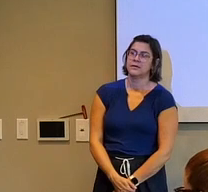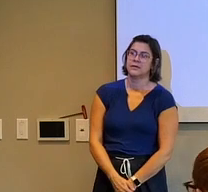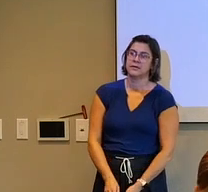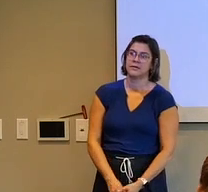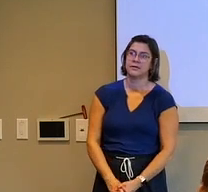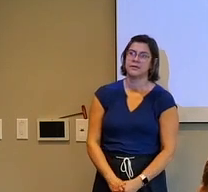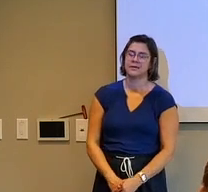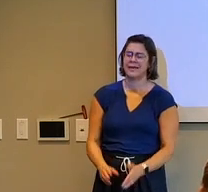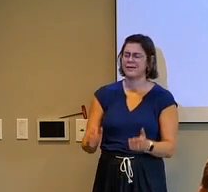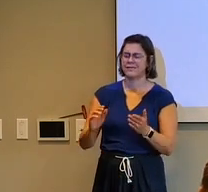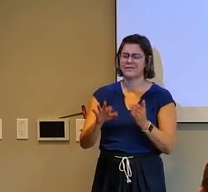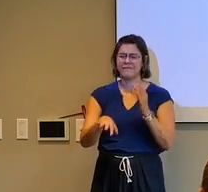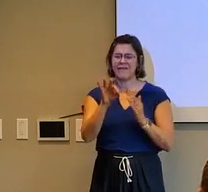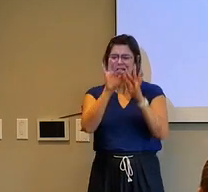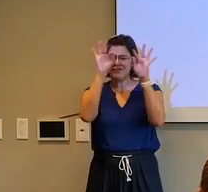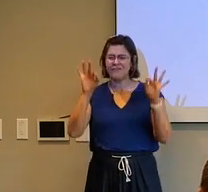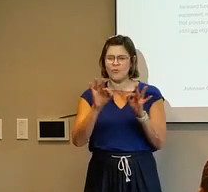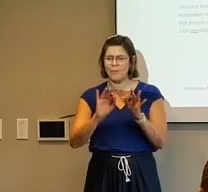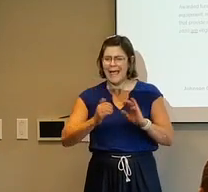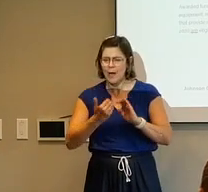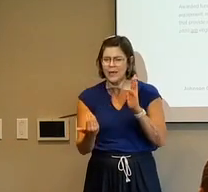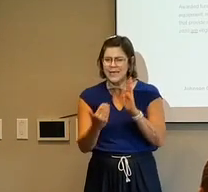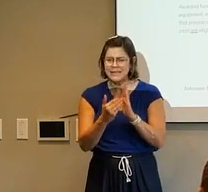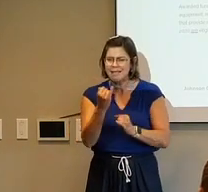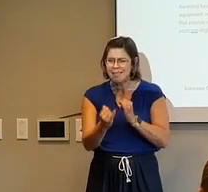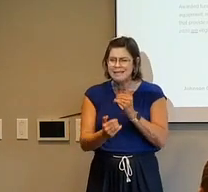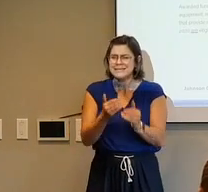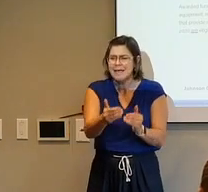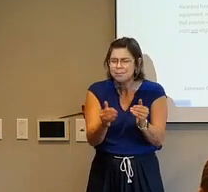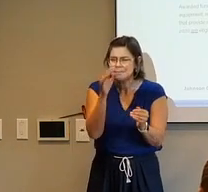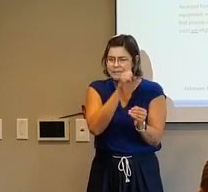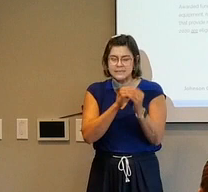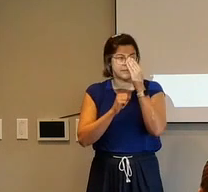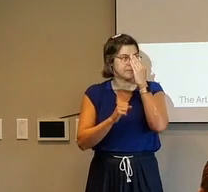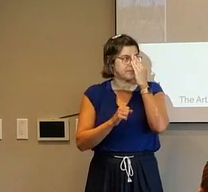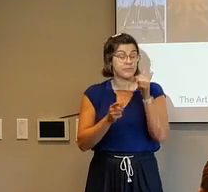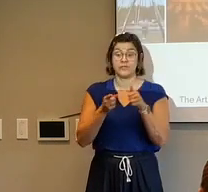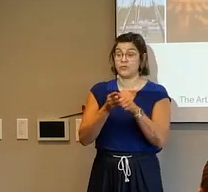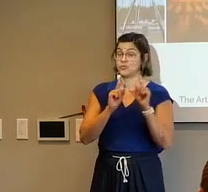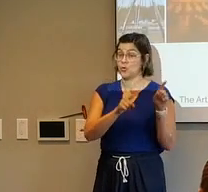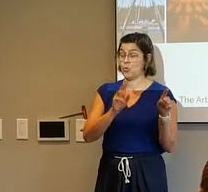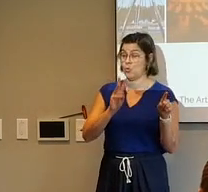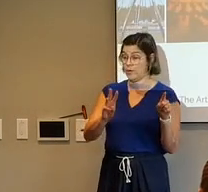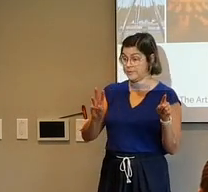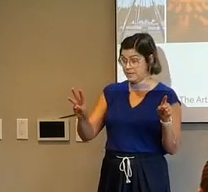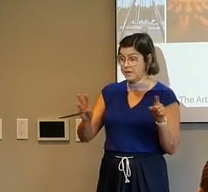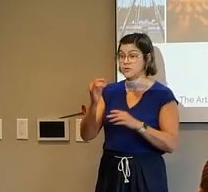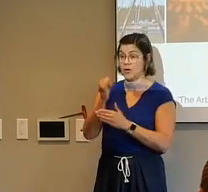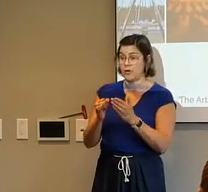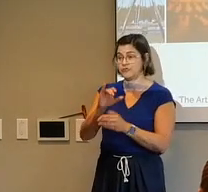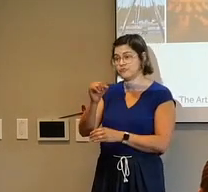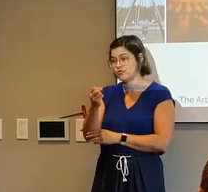to this form again? Yes, yes. Sorry, you did not get to see. I missed the last step. It's okay. So you go to our website, just